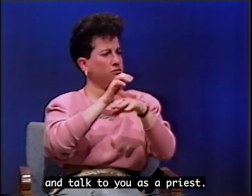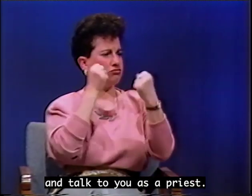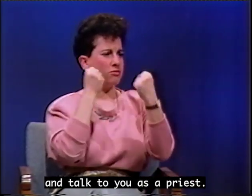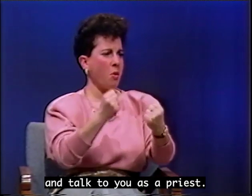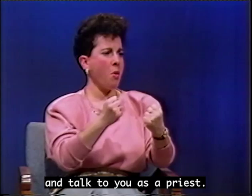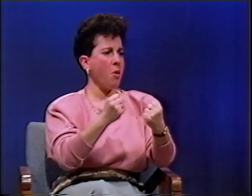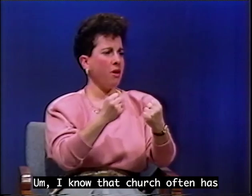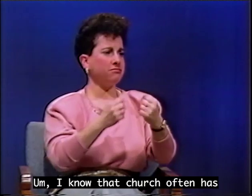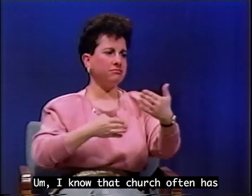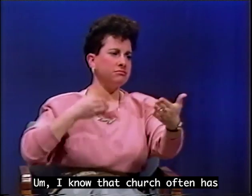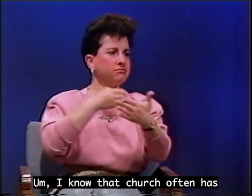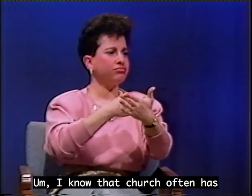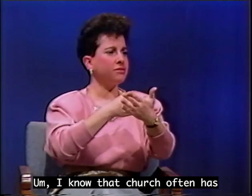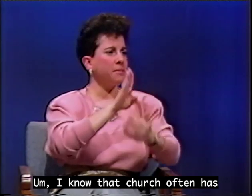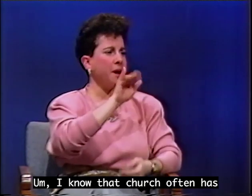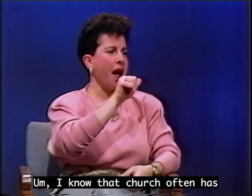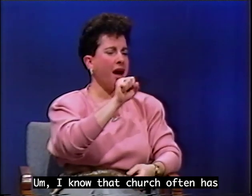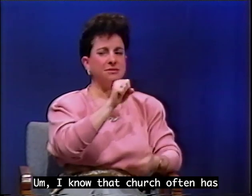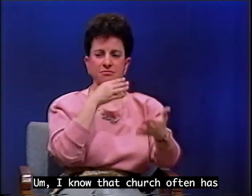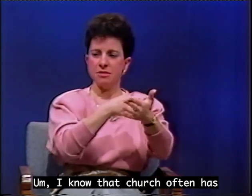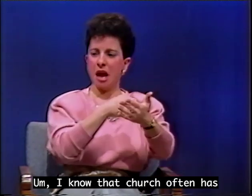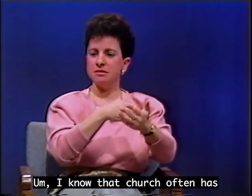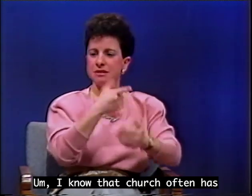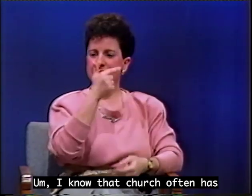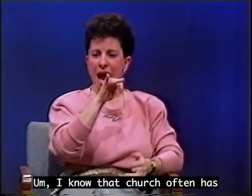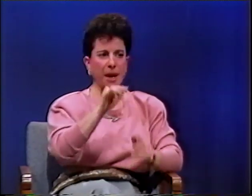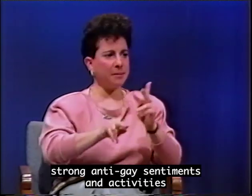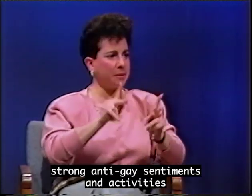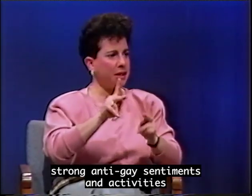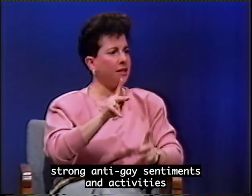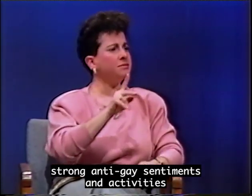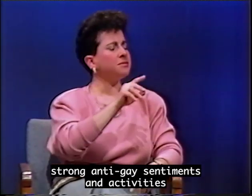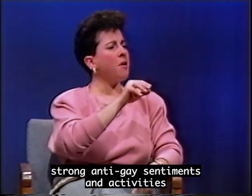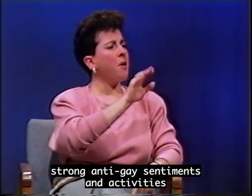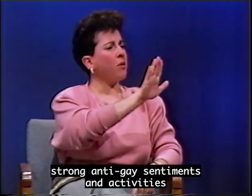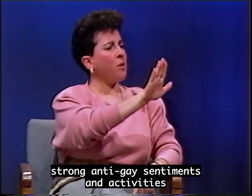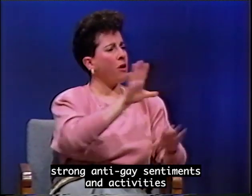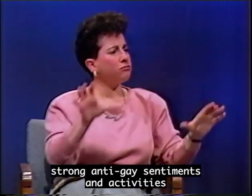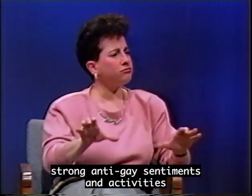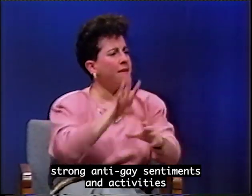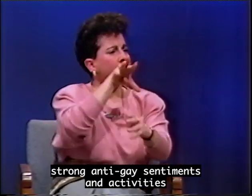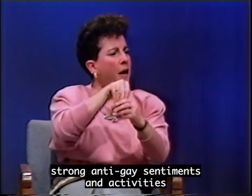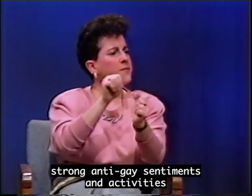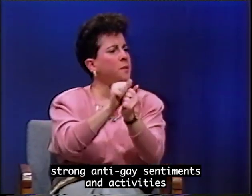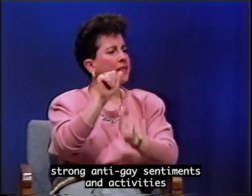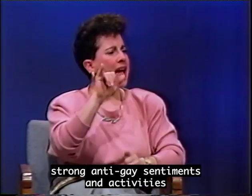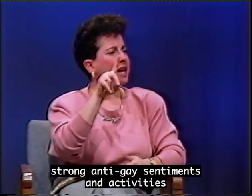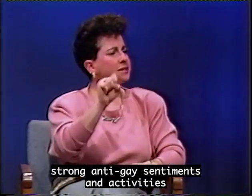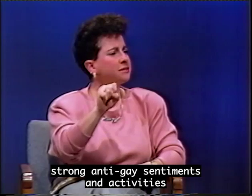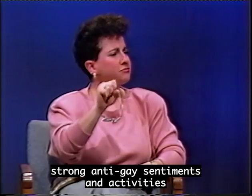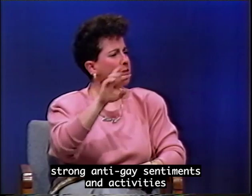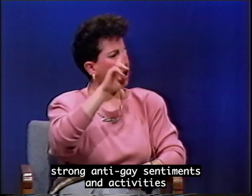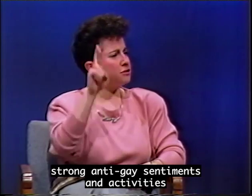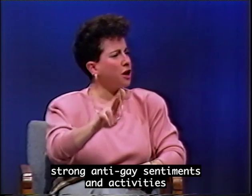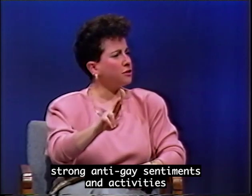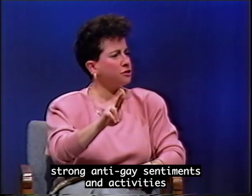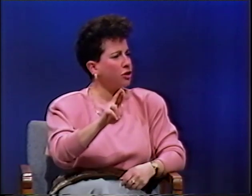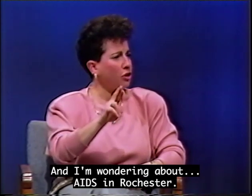priest. I know the church often has strong anti-gay sentiments and activities, and